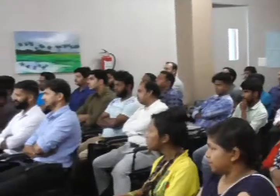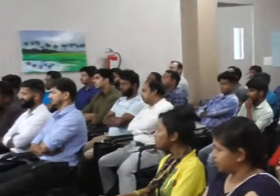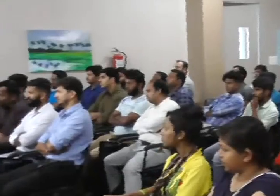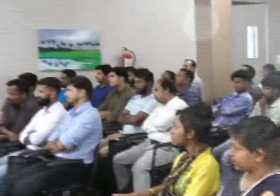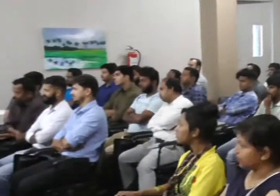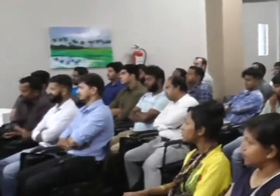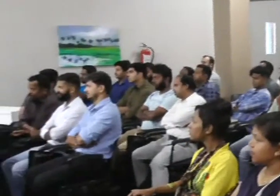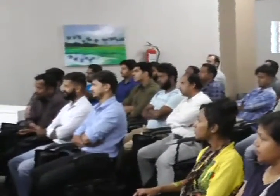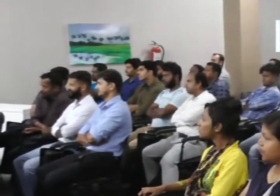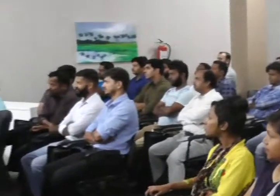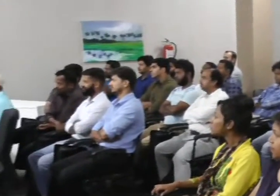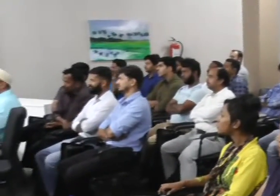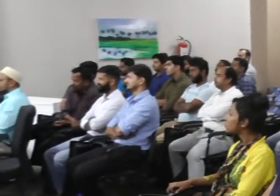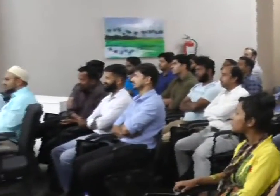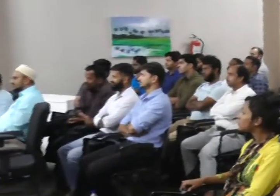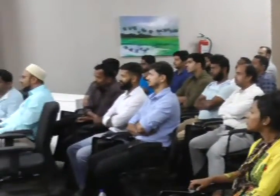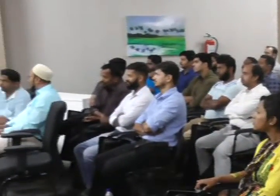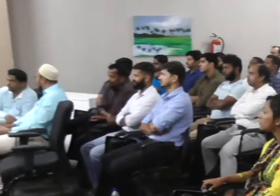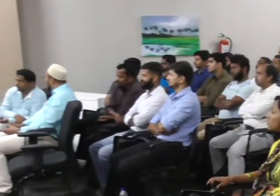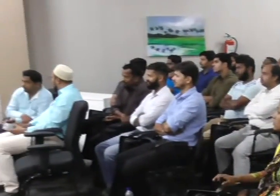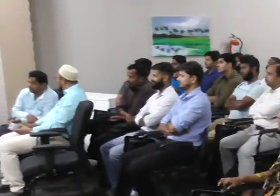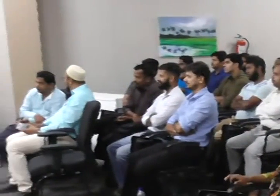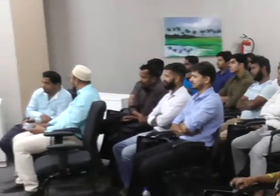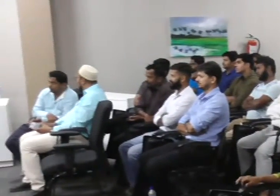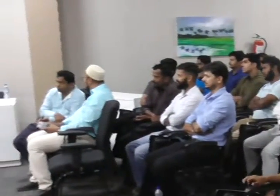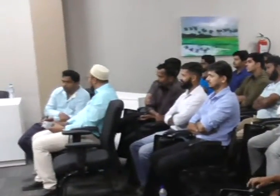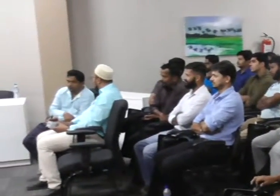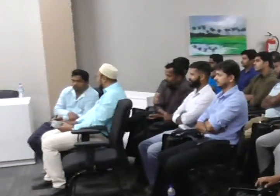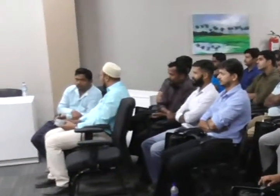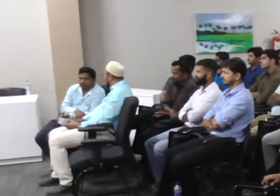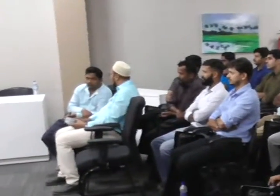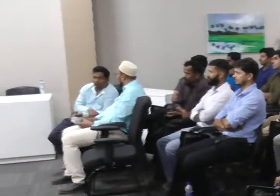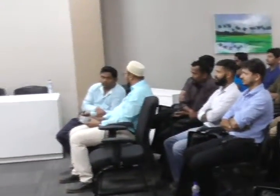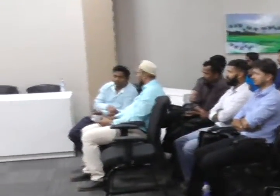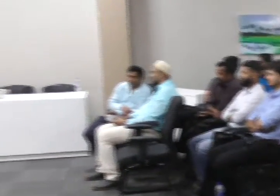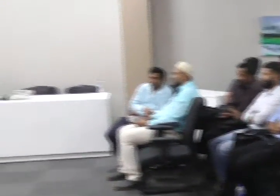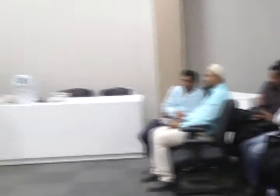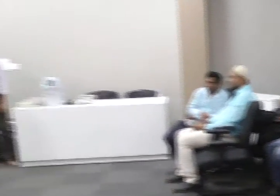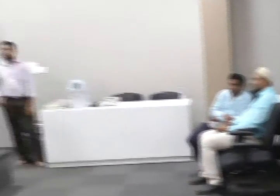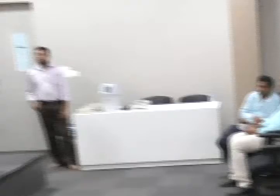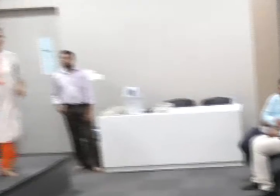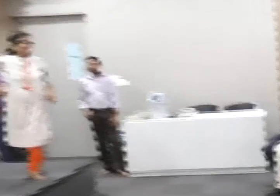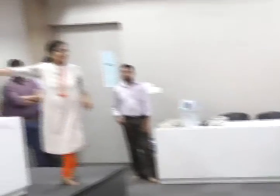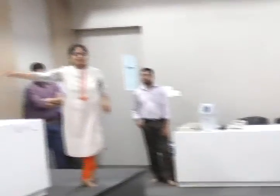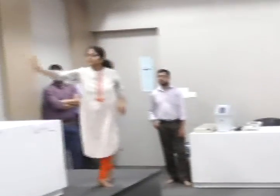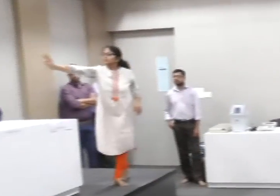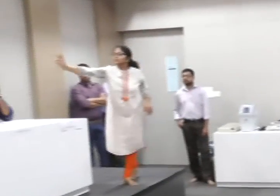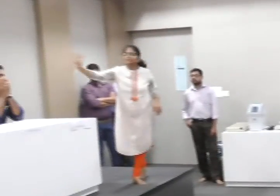there are three polling officers